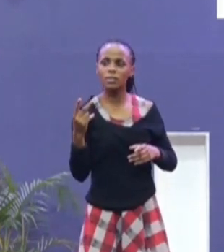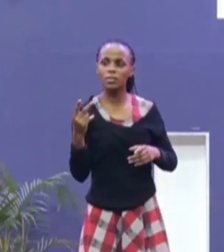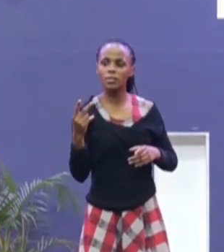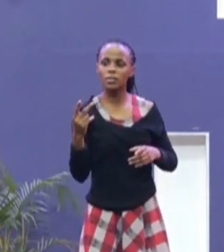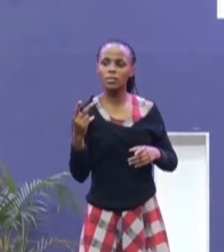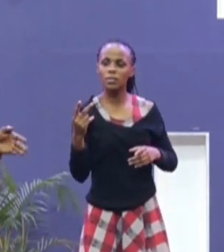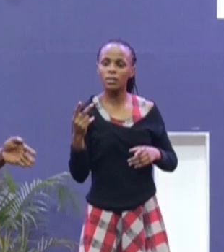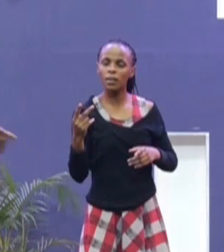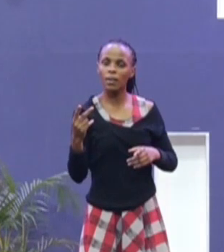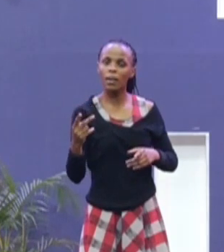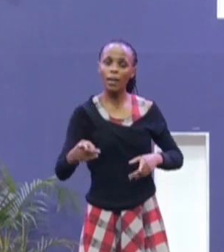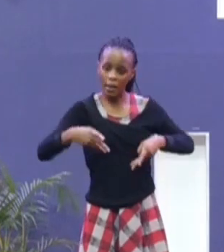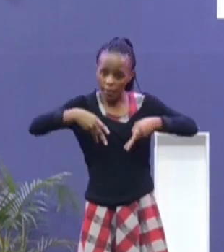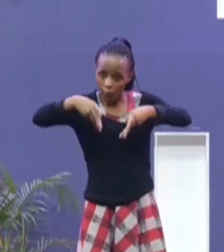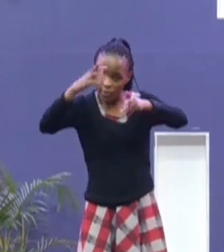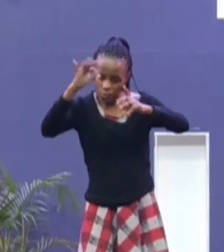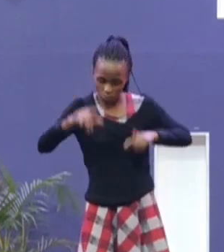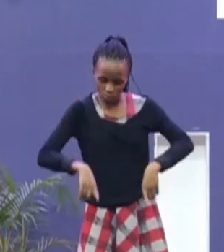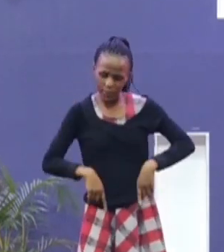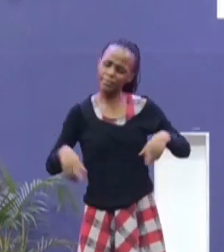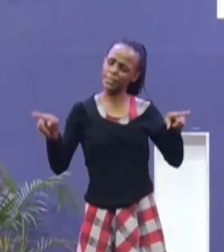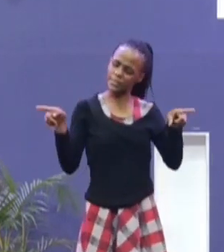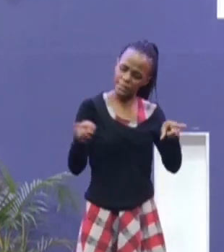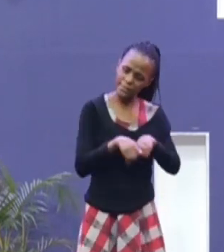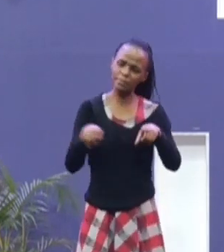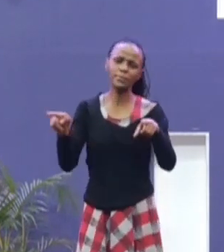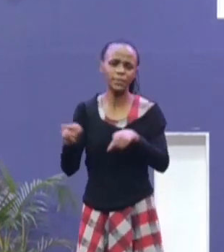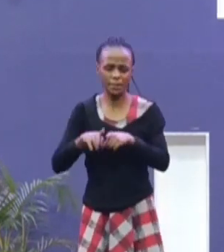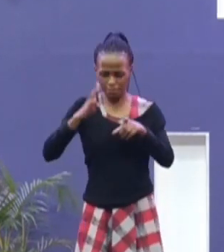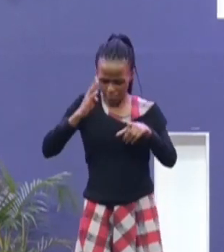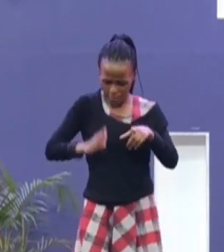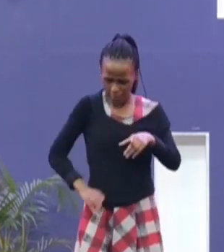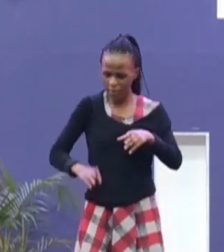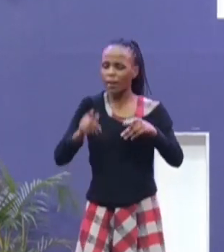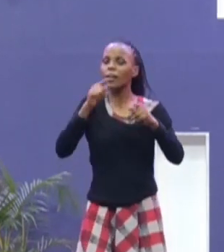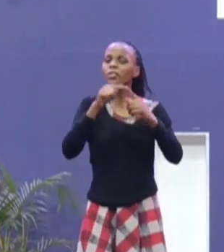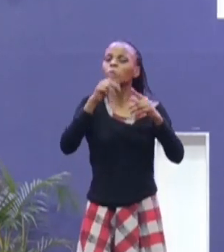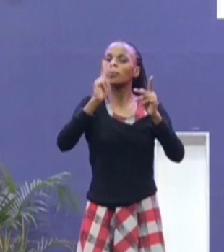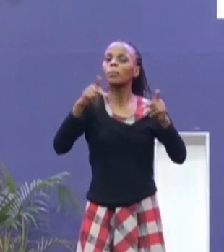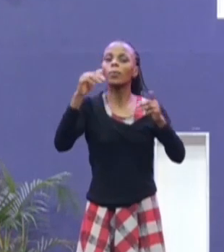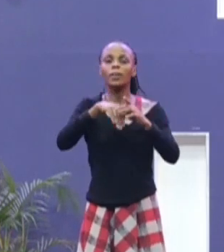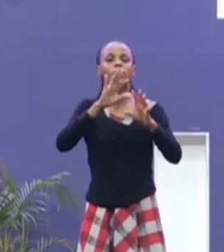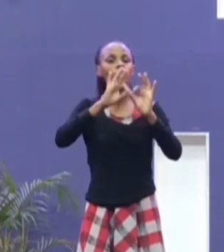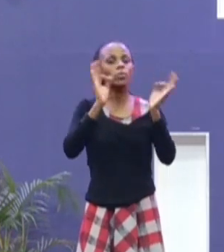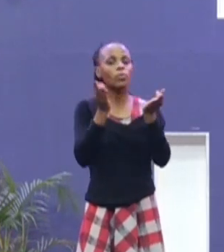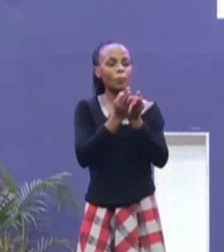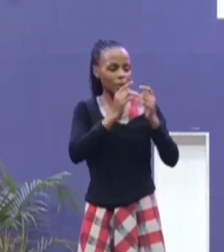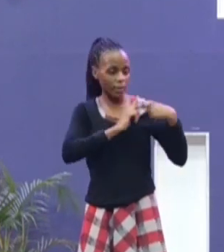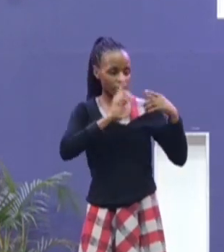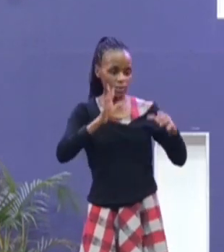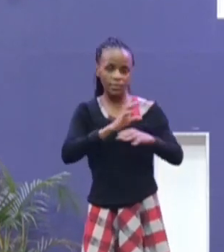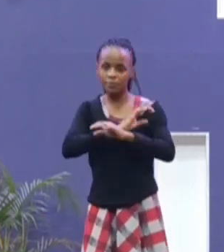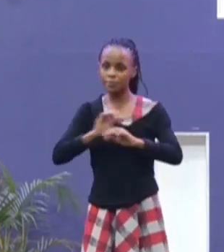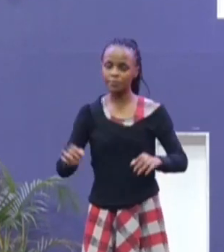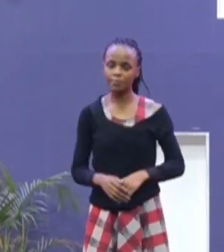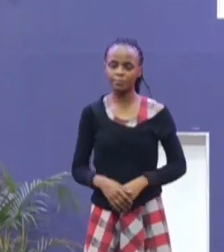of those in your family that are not believers. Naye kiruma kwe kulabanga engeri obulambo gye bulimu bufananya ddala na buli eri obwo abatakkiriza bali